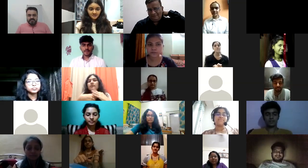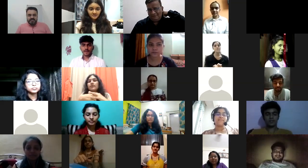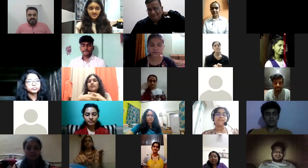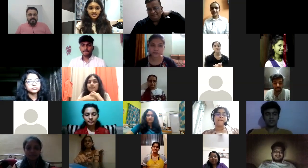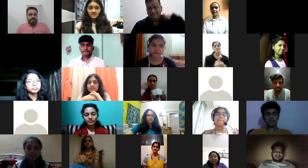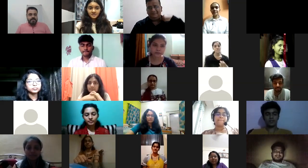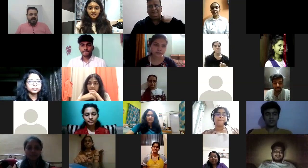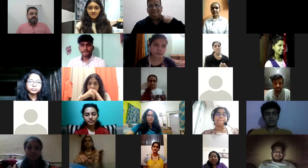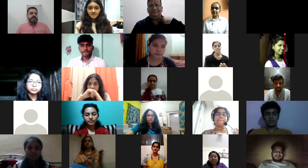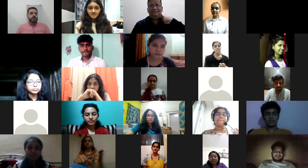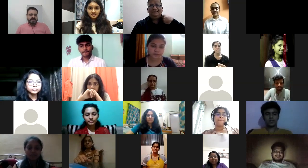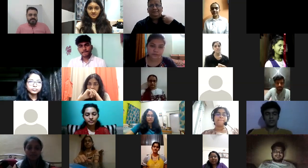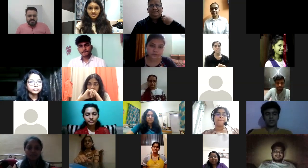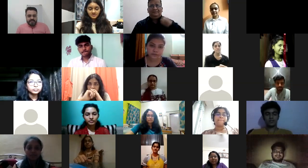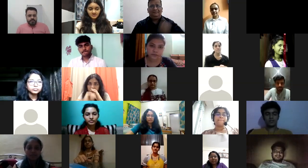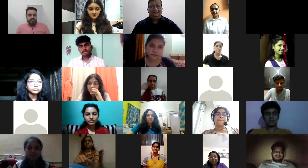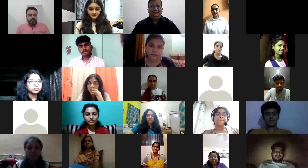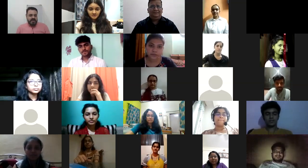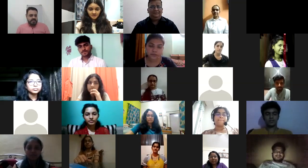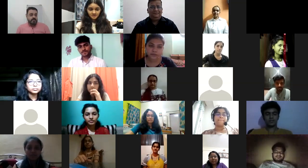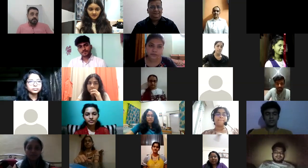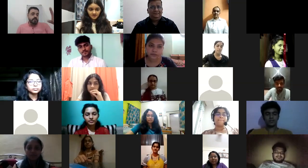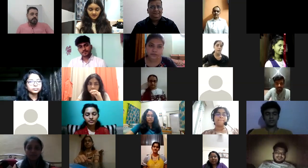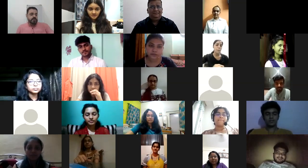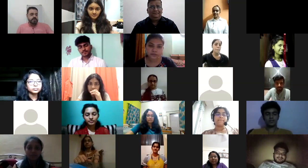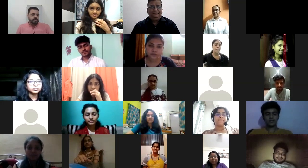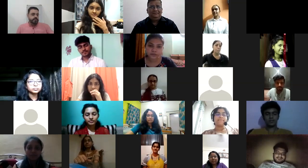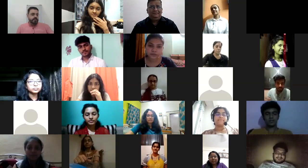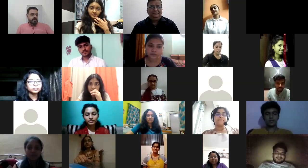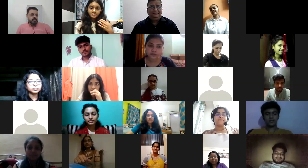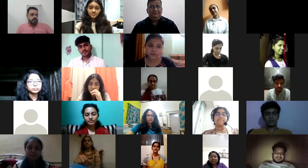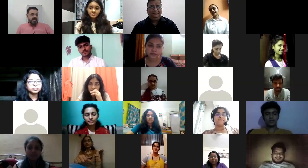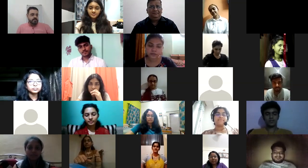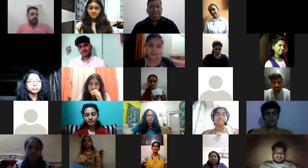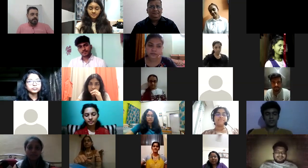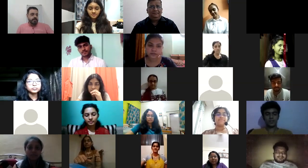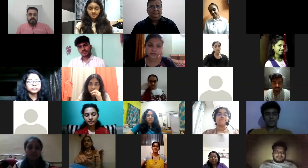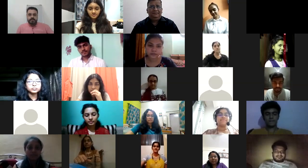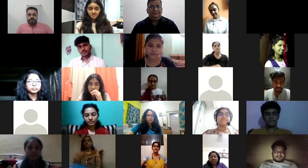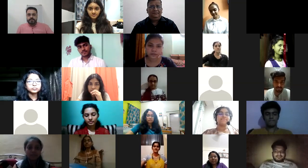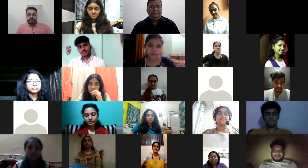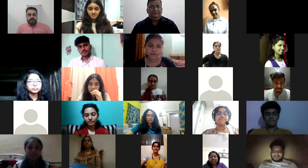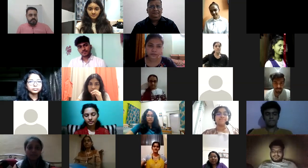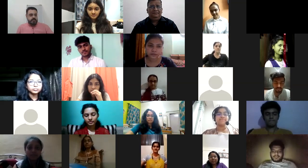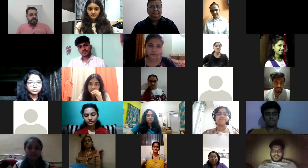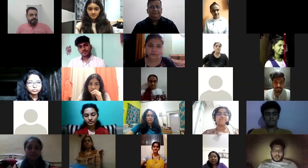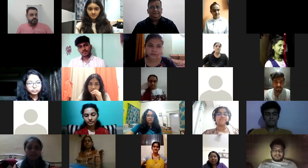Yes. So any questions that you may want to ask, or you want to talk to, ask Gopal. You know, he'll be happy to